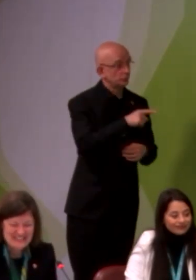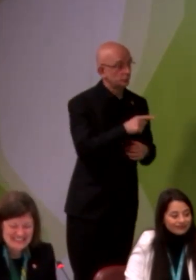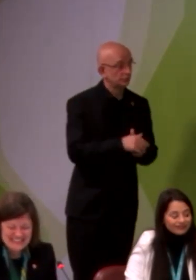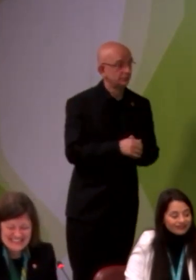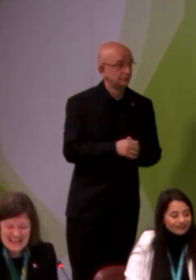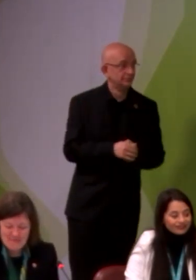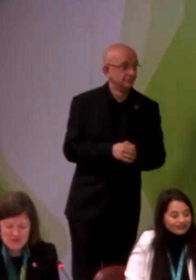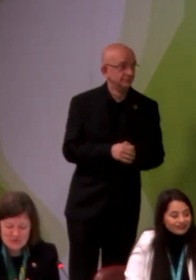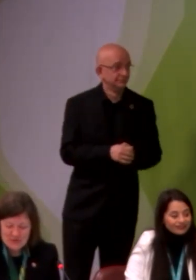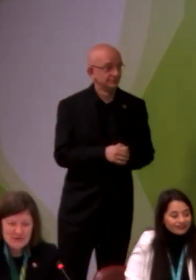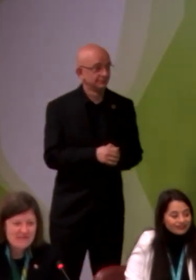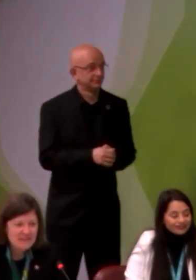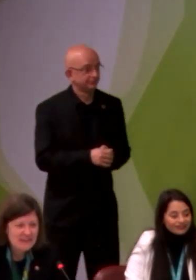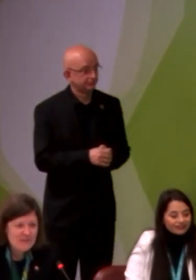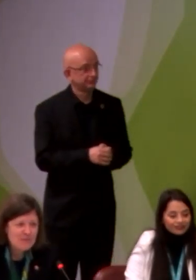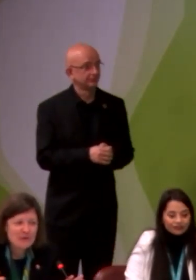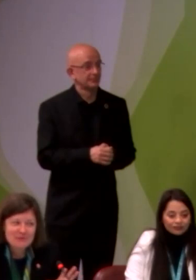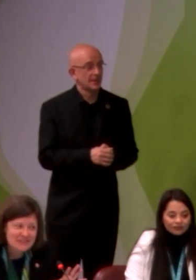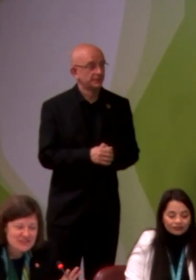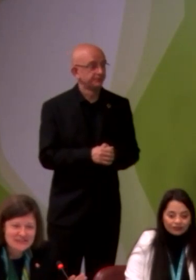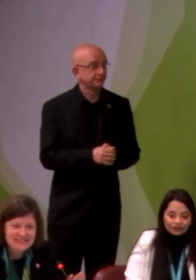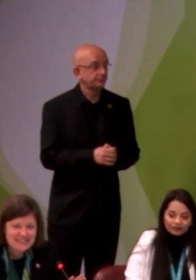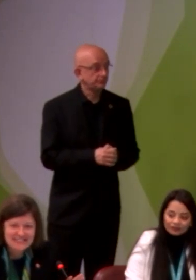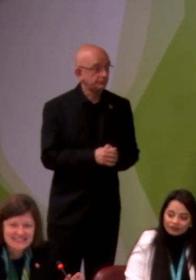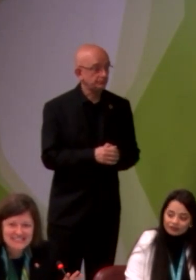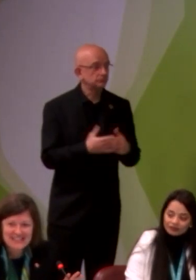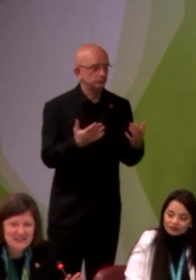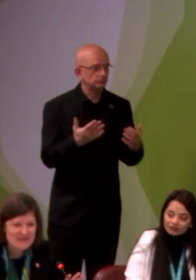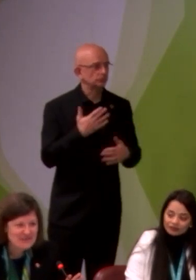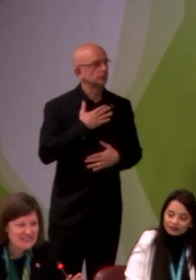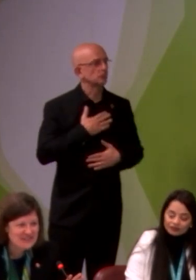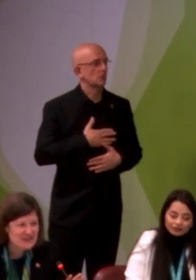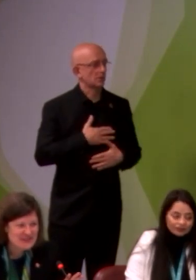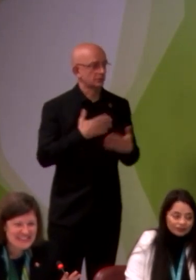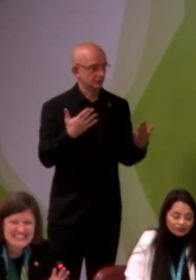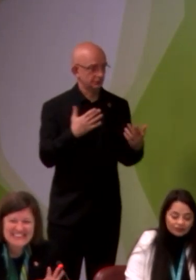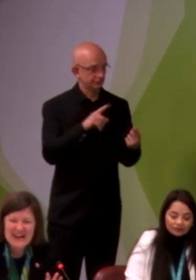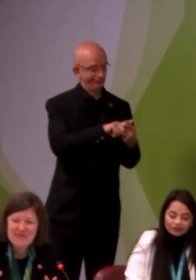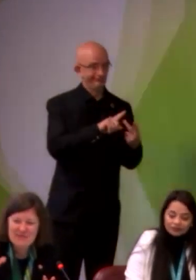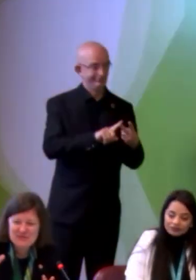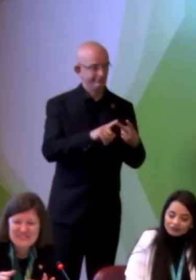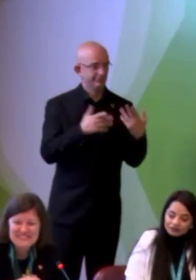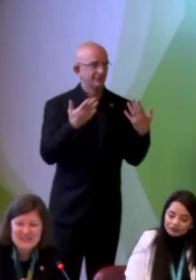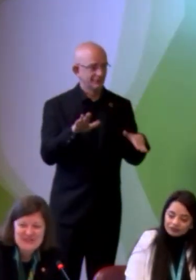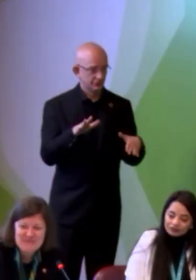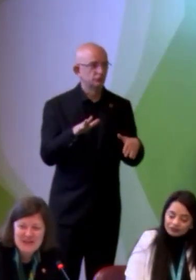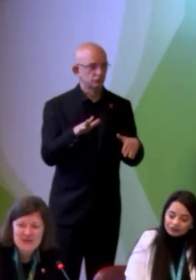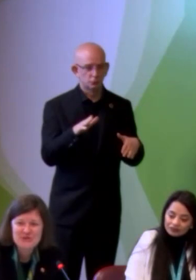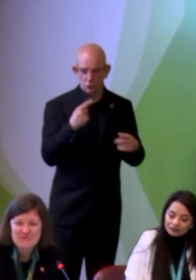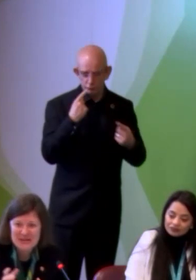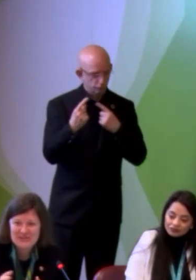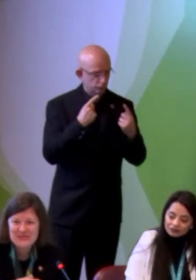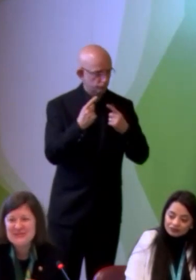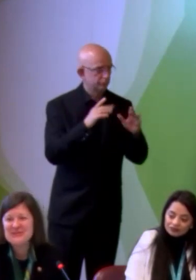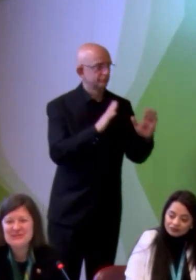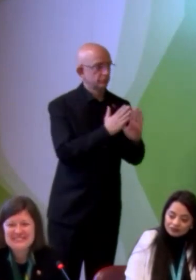back there. So we have a couple pre-position discussants to get the conversation going. The first one is Dr. Maha